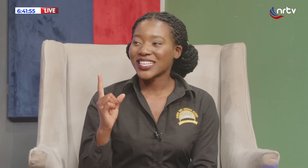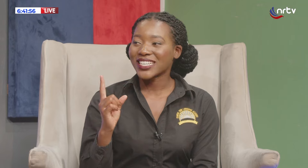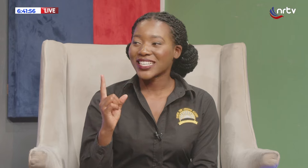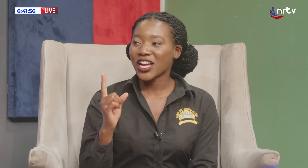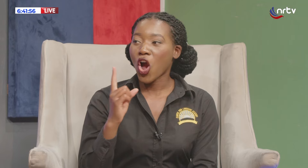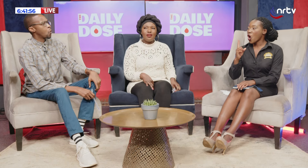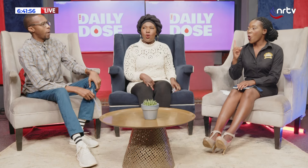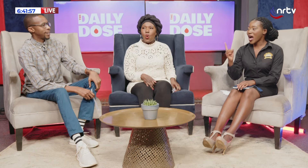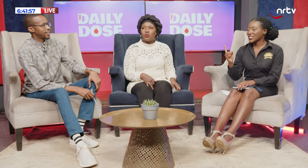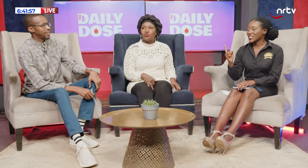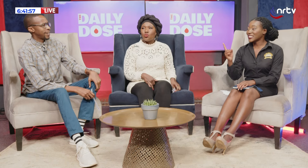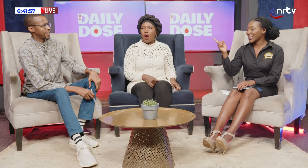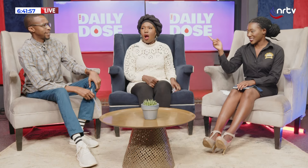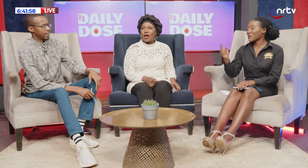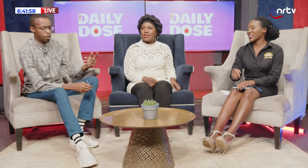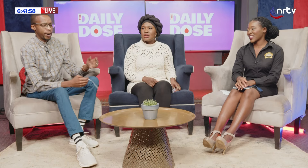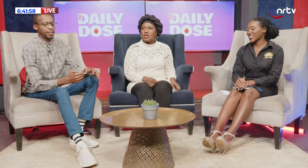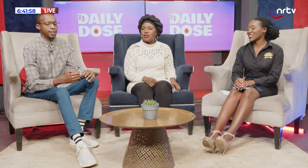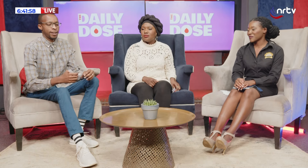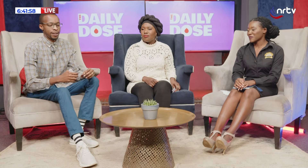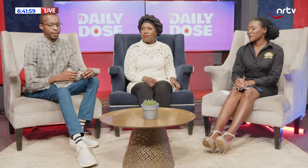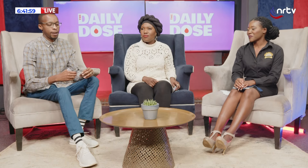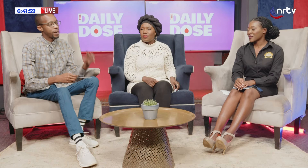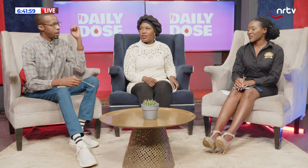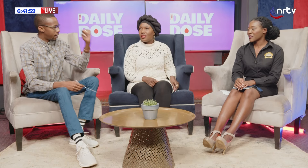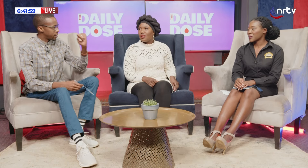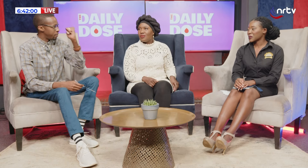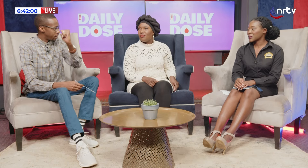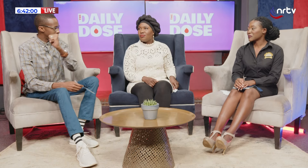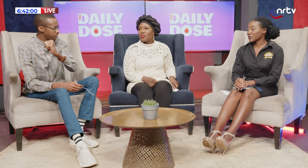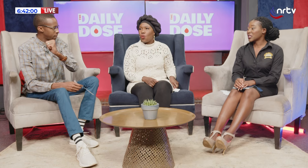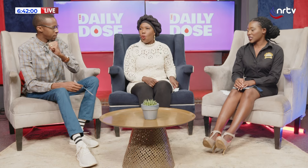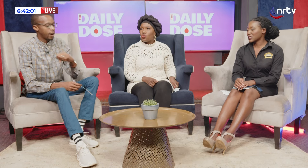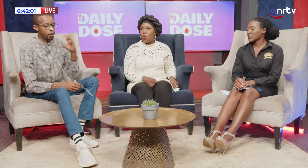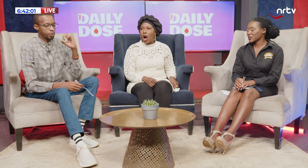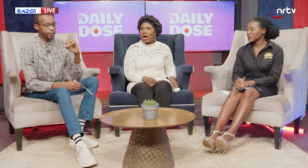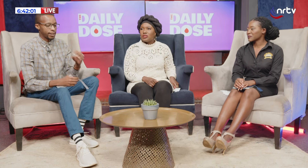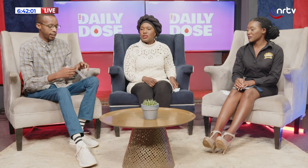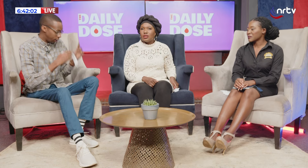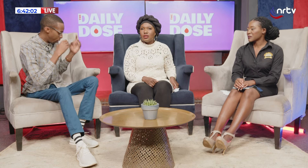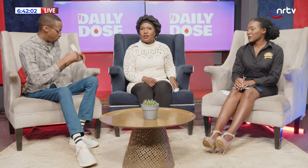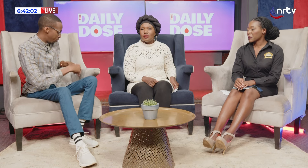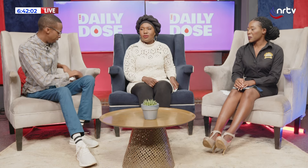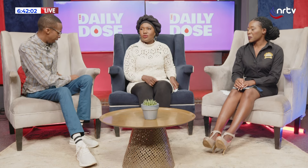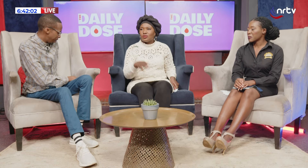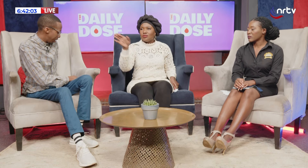Anting. Yeah, something like all right. That. Mm. Make it harder. Make it. Yes. Yeah, on the pronunciation. Okay, cool. You, and then you